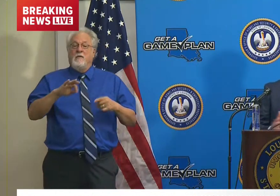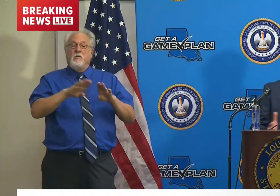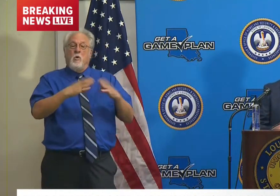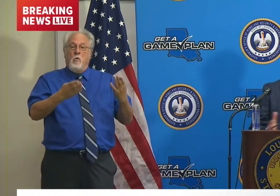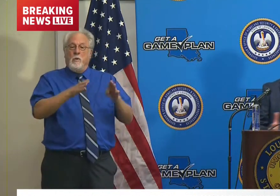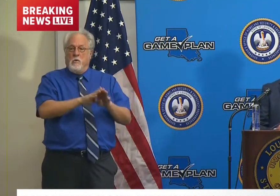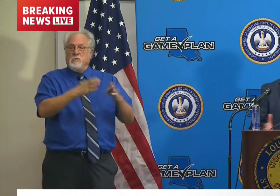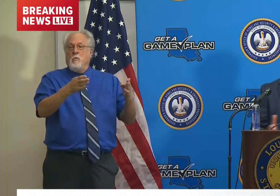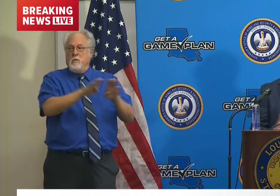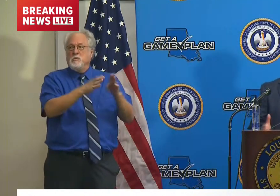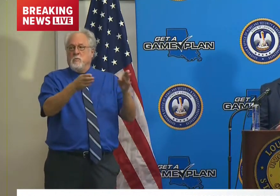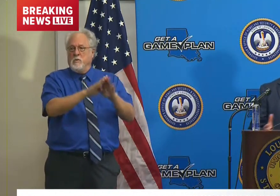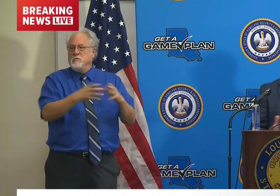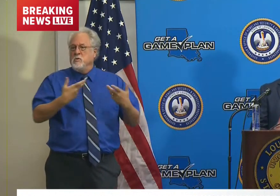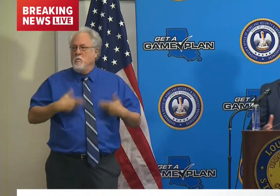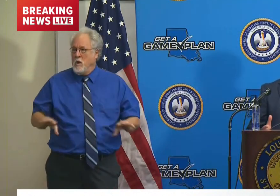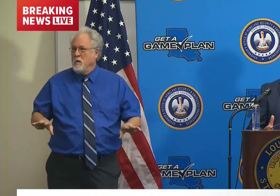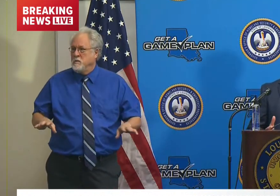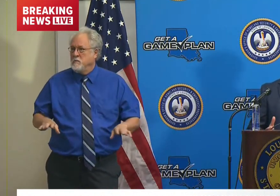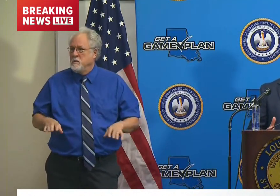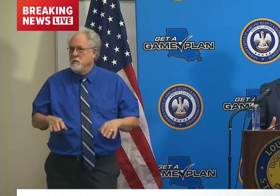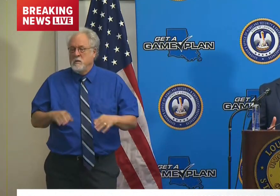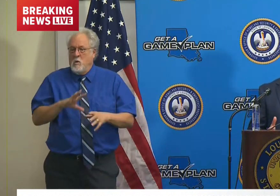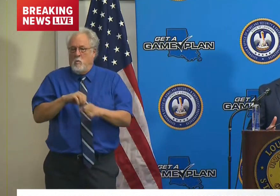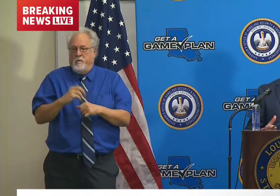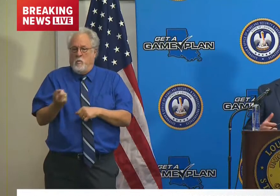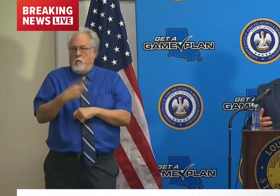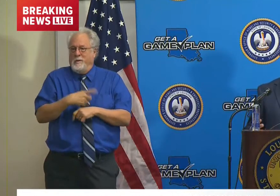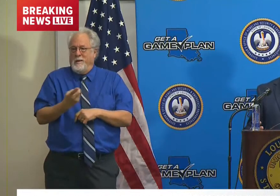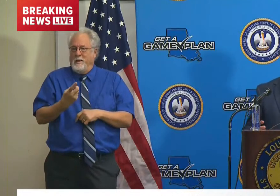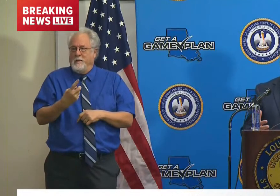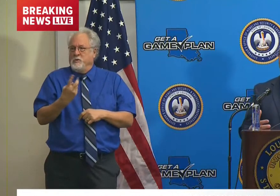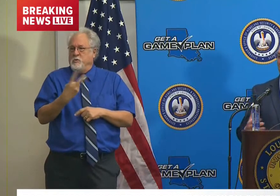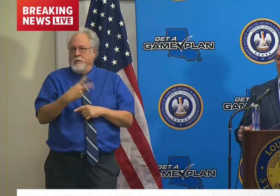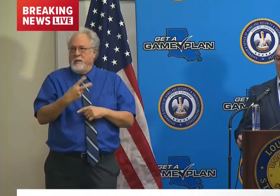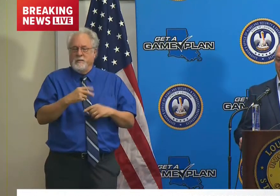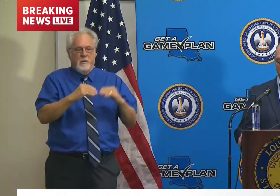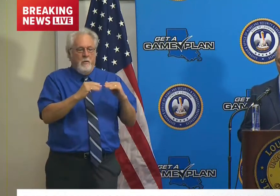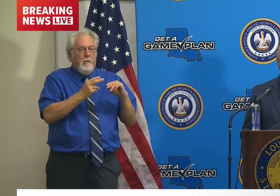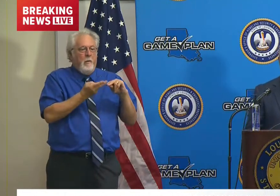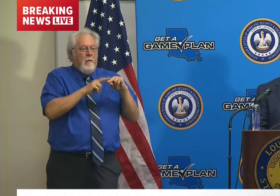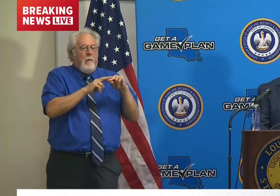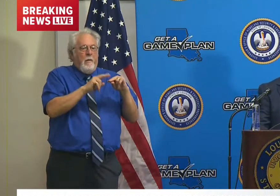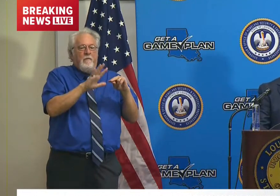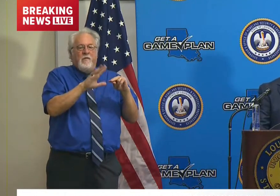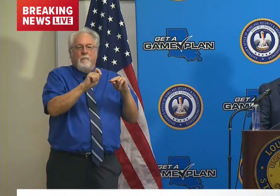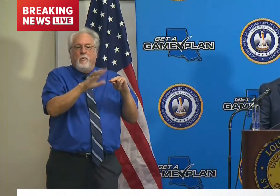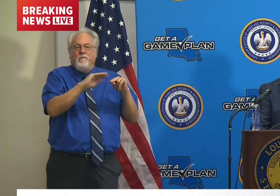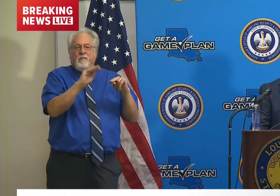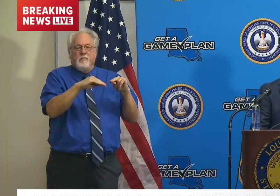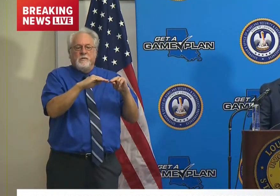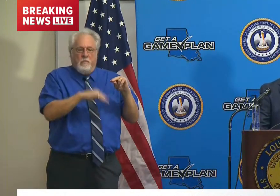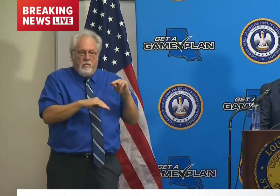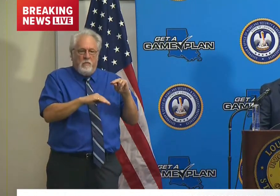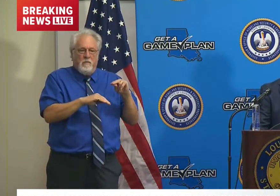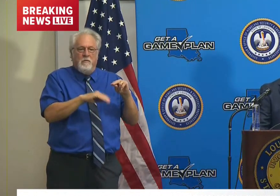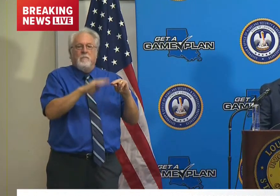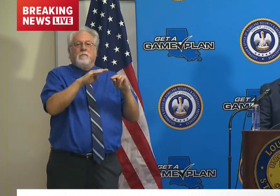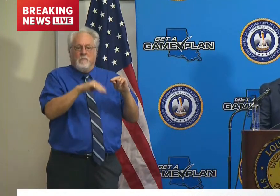and closing bars, within a day or two one another, potentially. And so this is